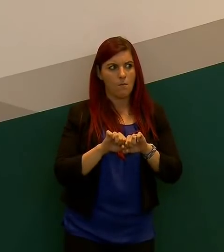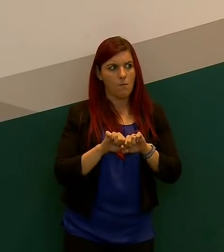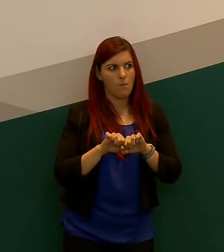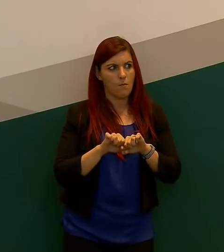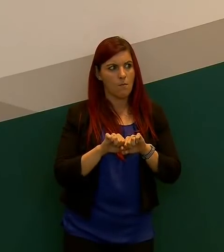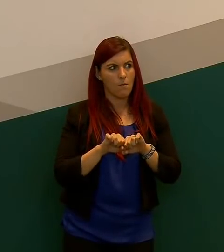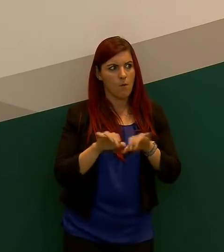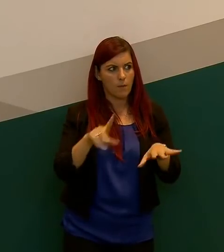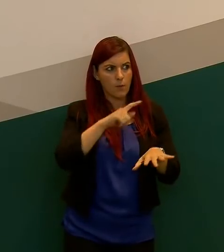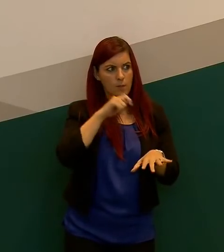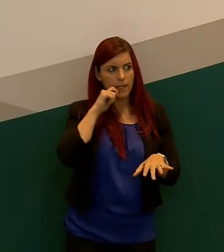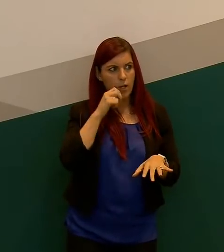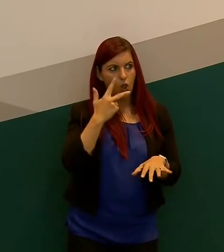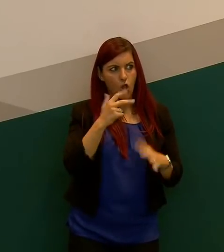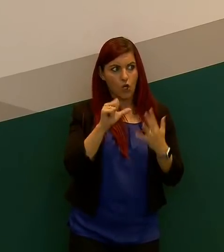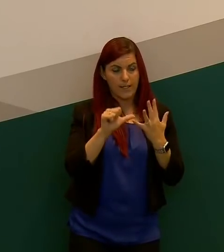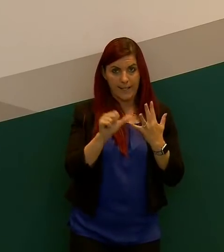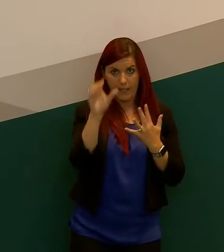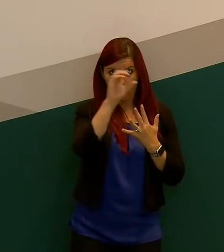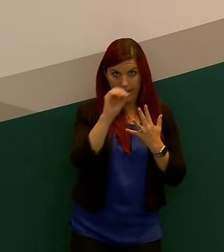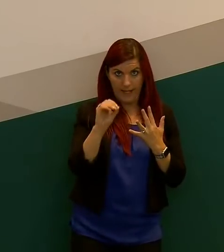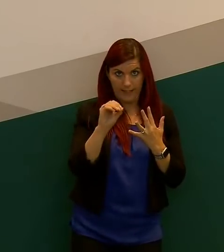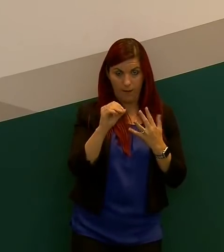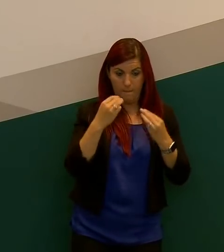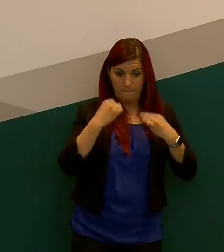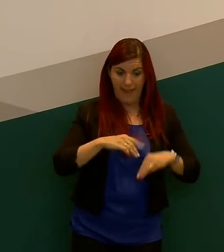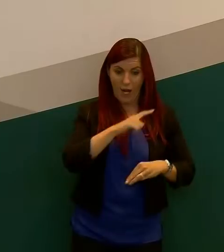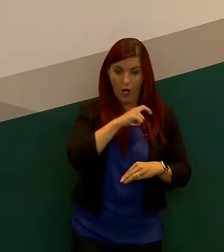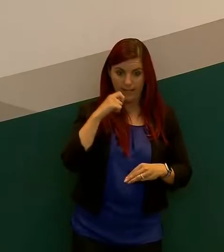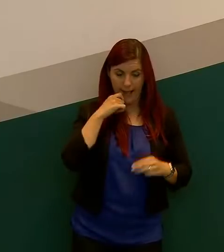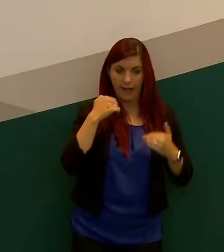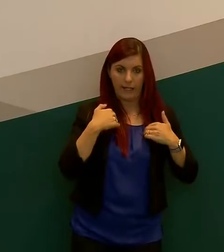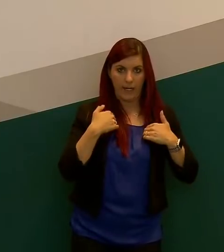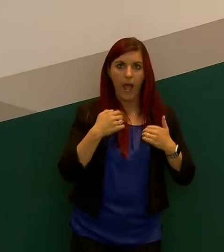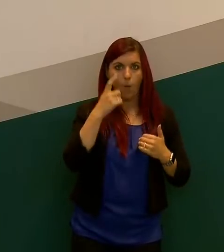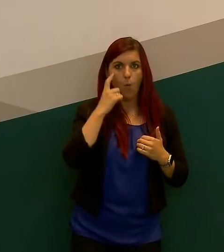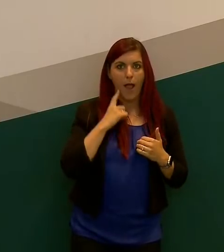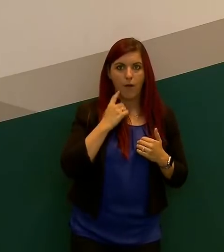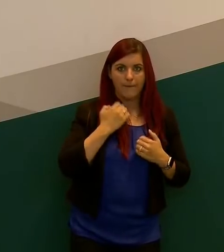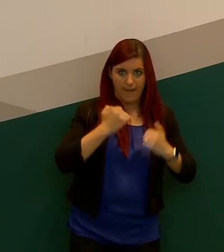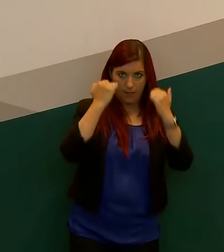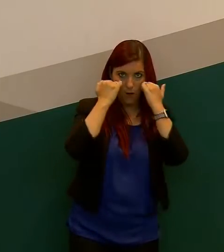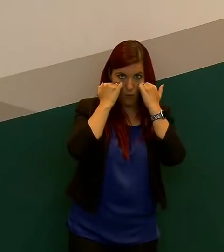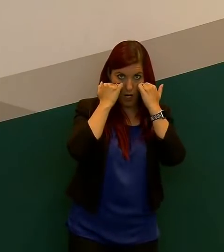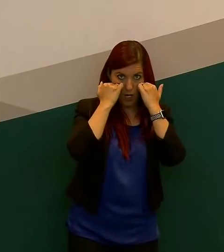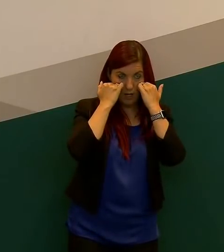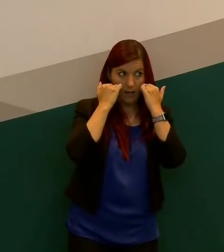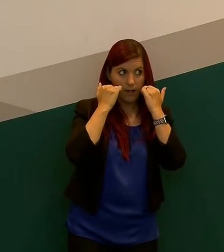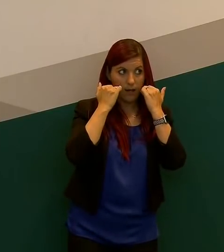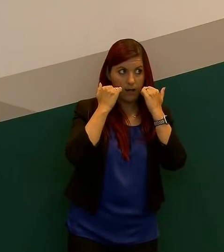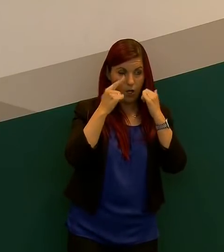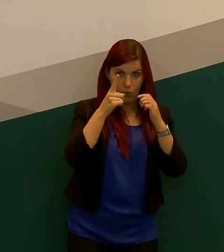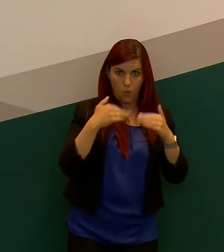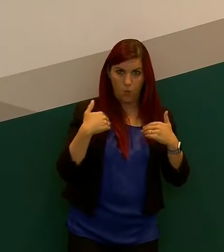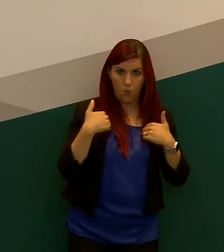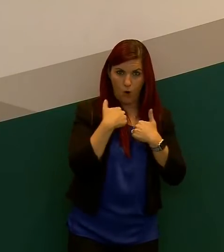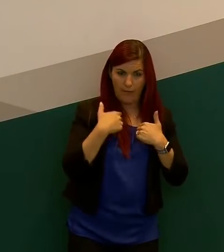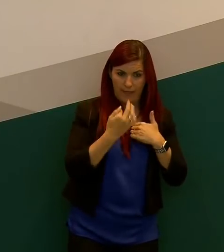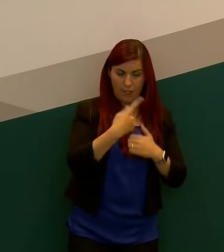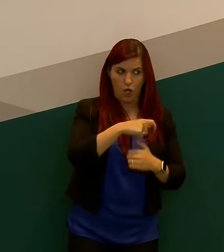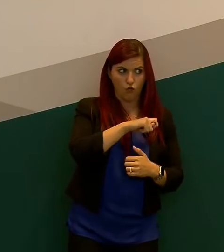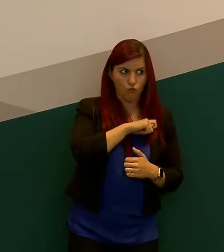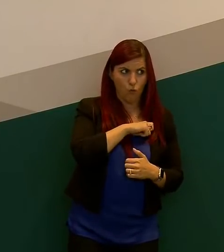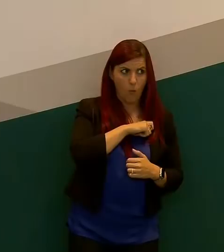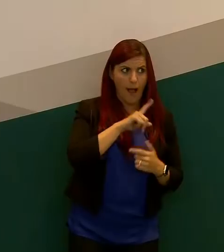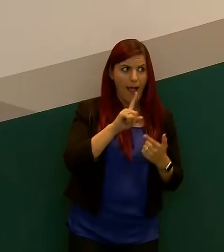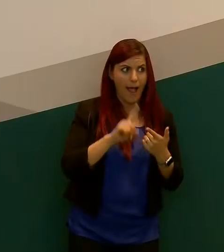36% of males are self-reporting as wearing face coverings. And if they're self-reporting, there's a possibility then that that's not actually the case, and also then the disparity